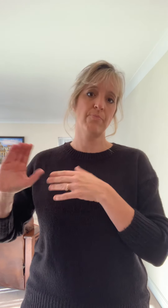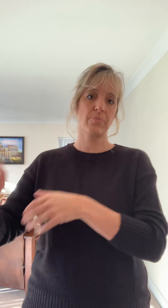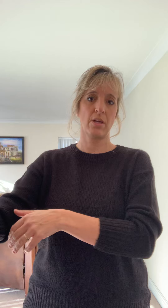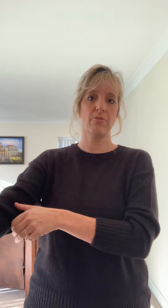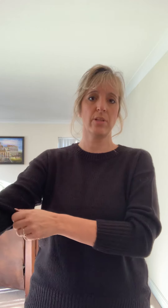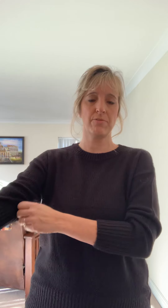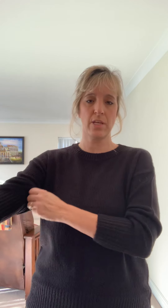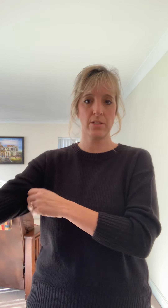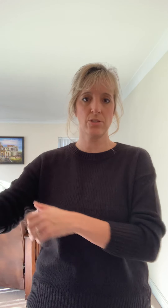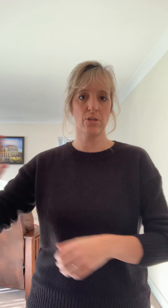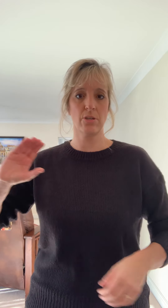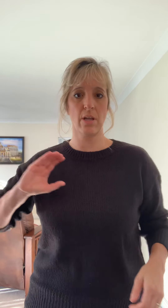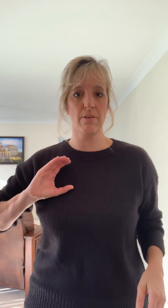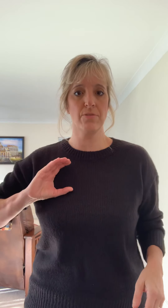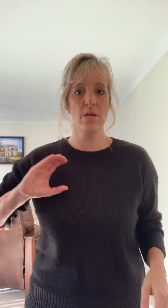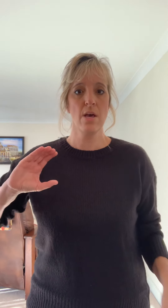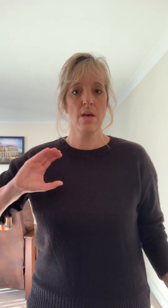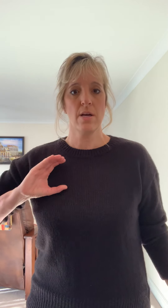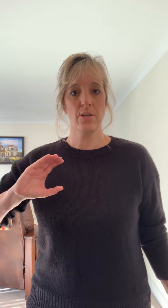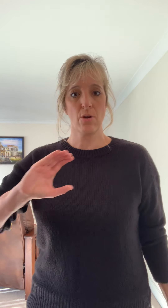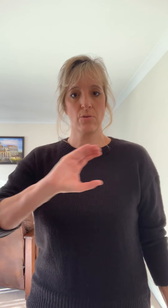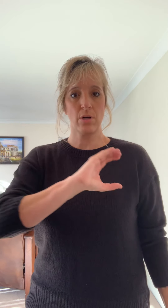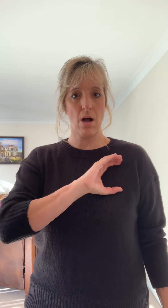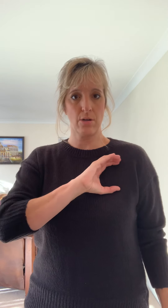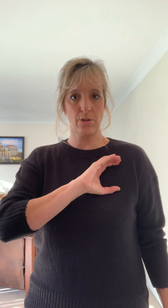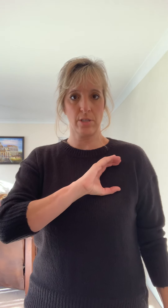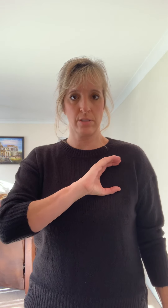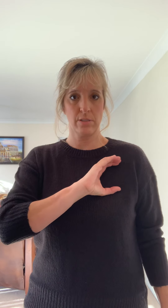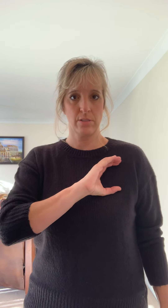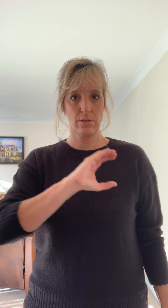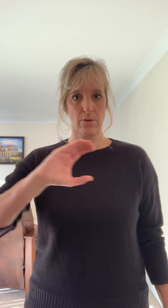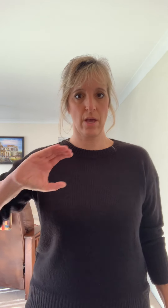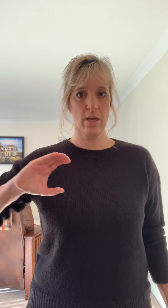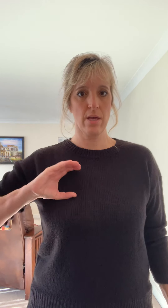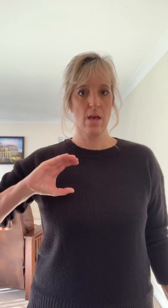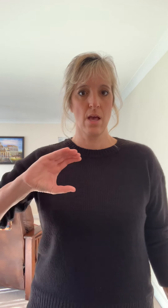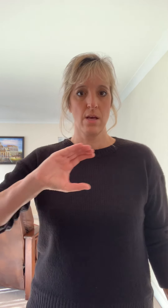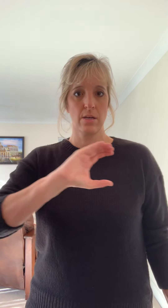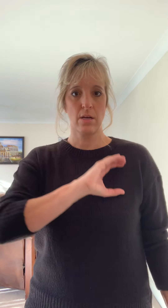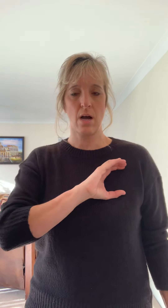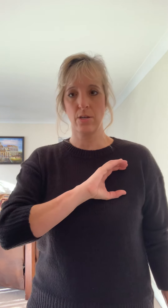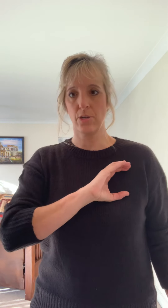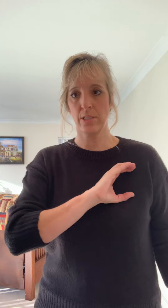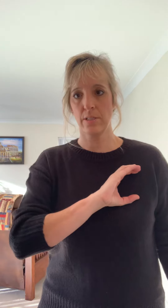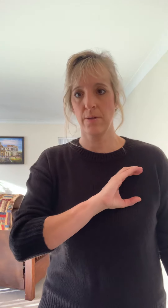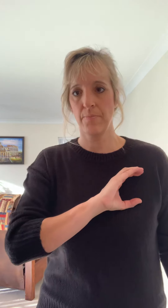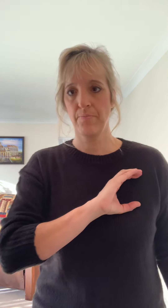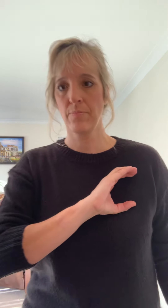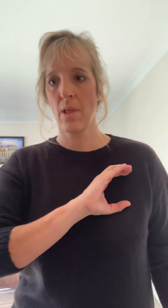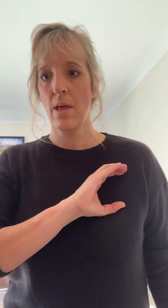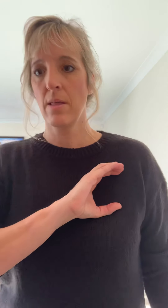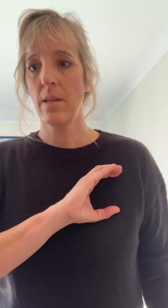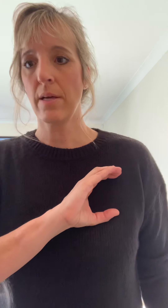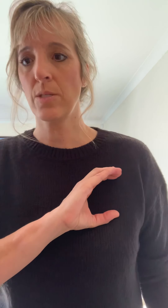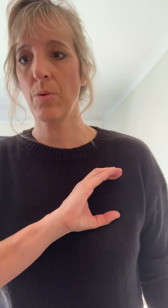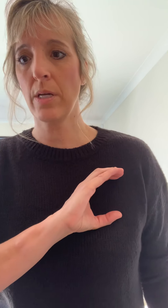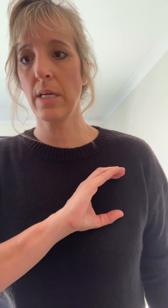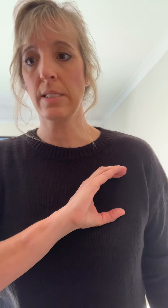If you're left hand, you start on your left. And you go Congress, okay? Congress. The next one is House